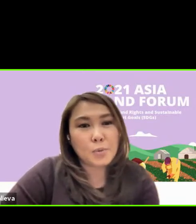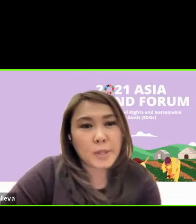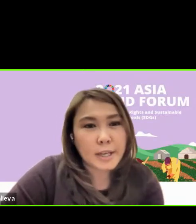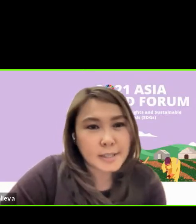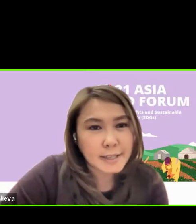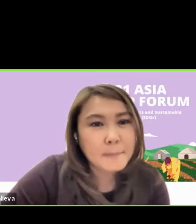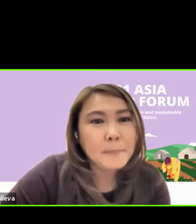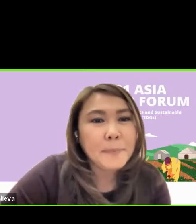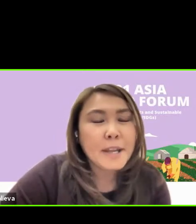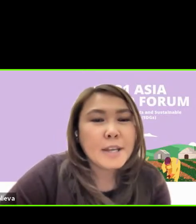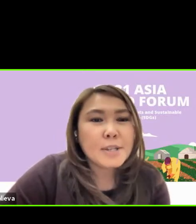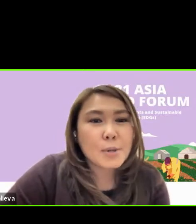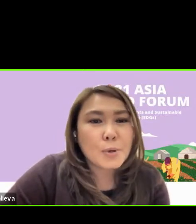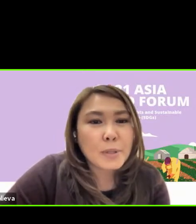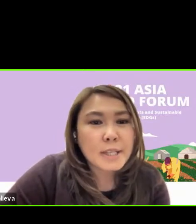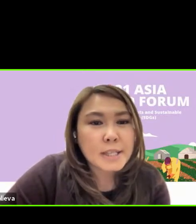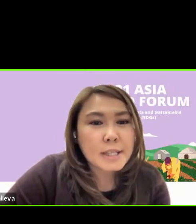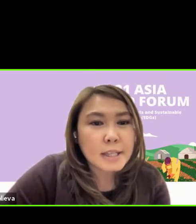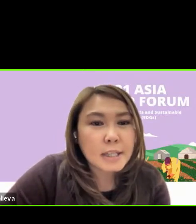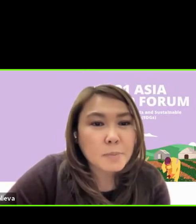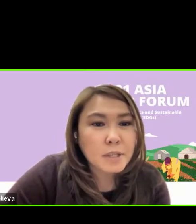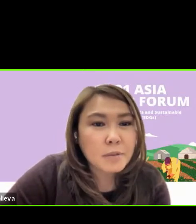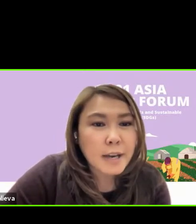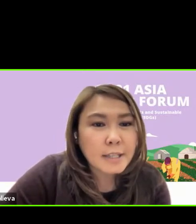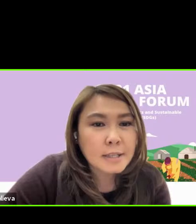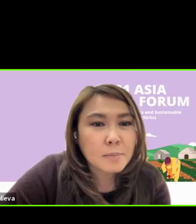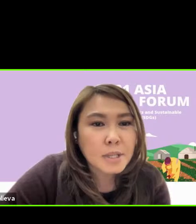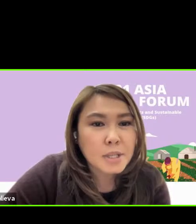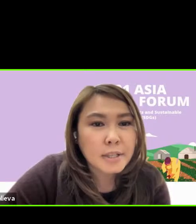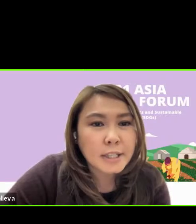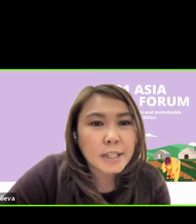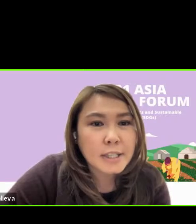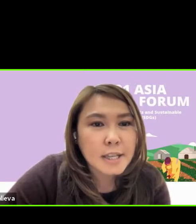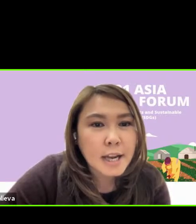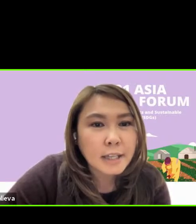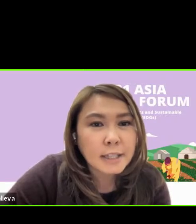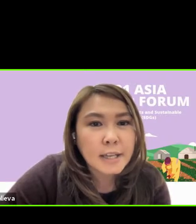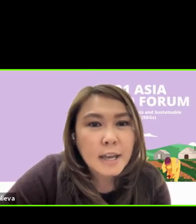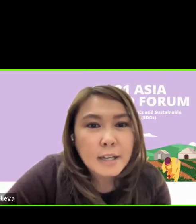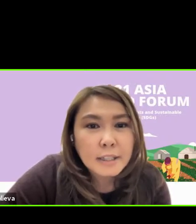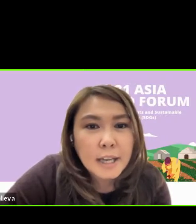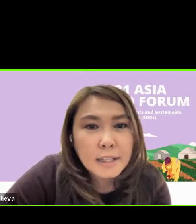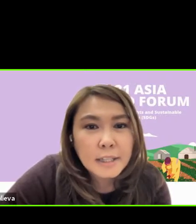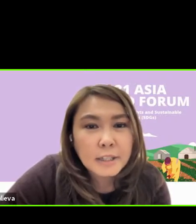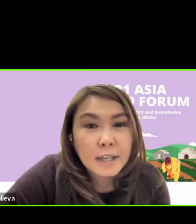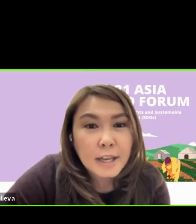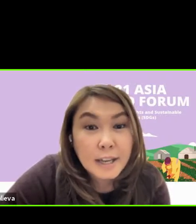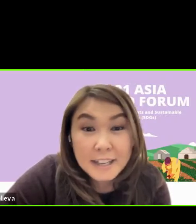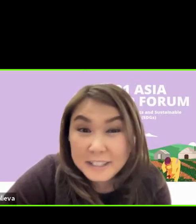is already with us here. So please let me invite Mr. Kittisak